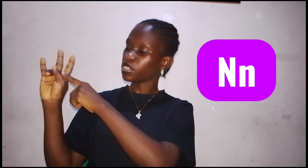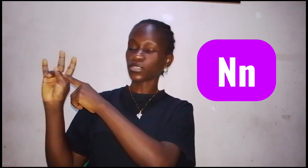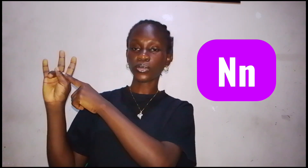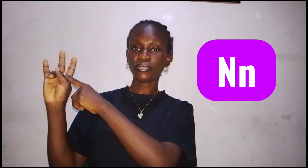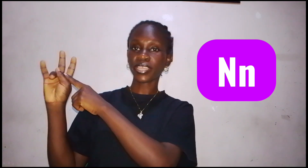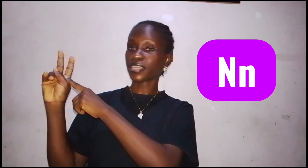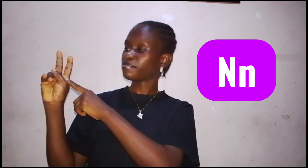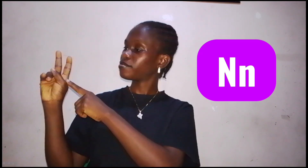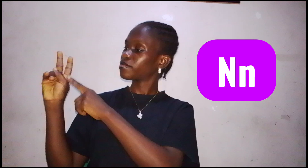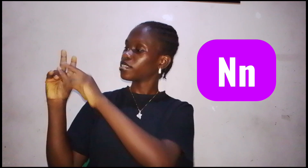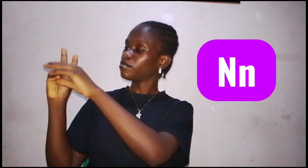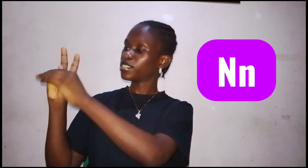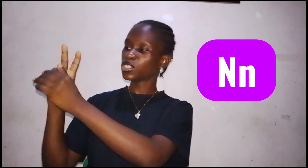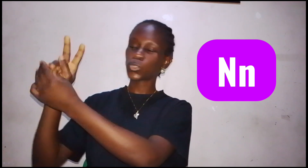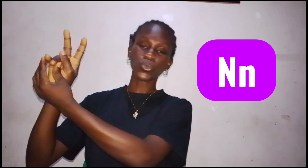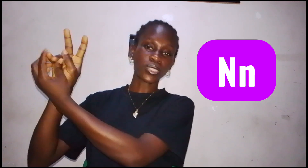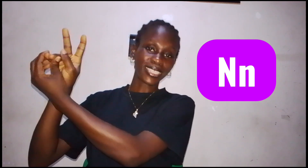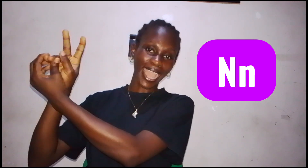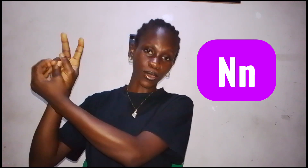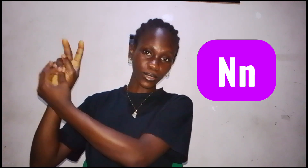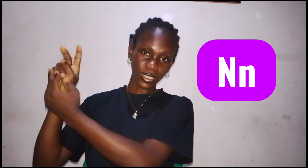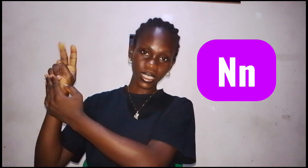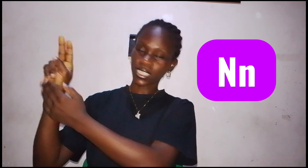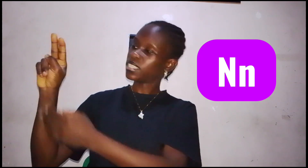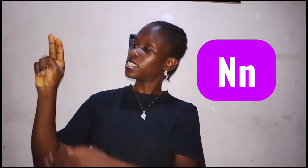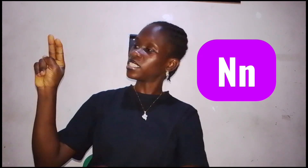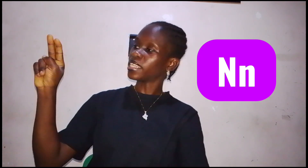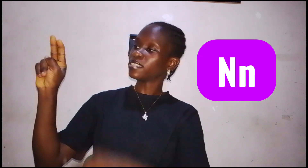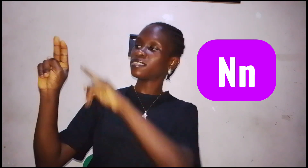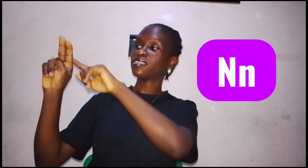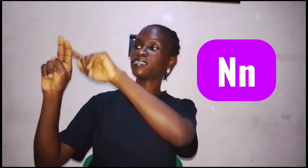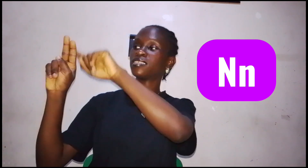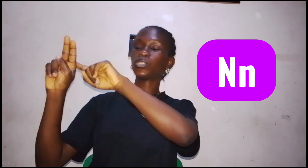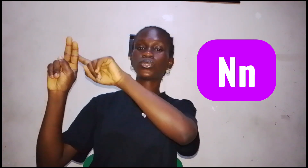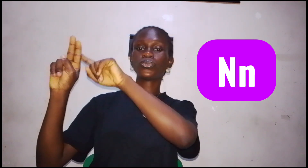bring your thumb right here. Bring these two down. Then these two.